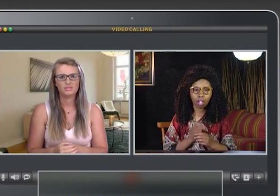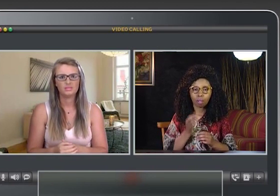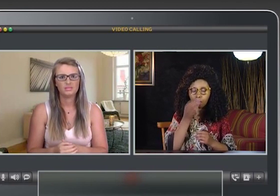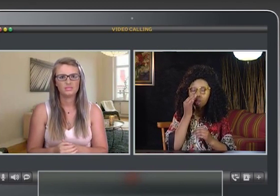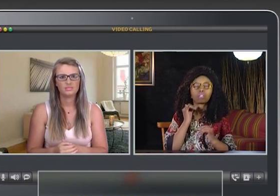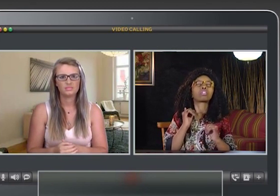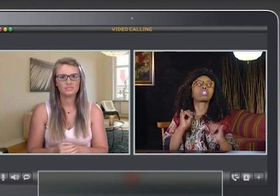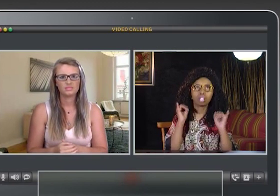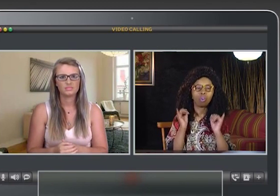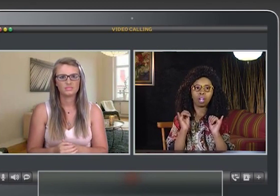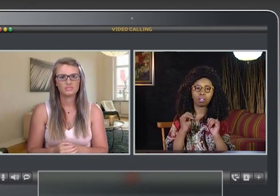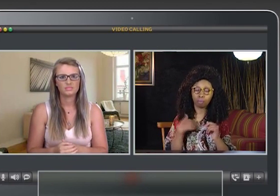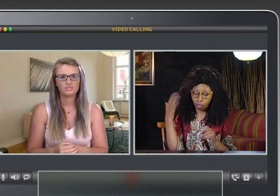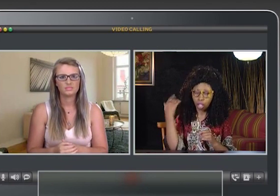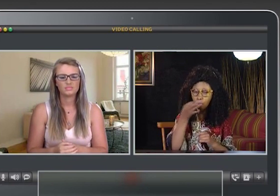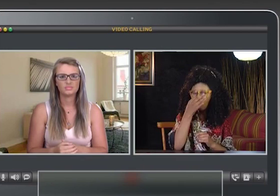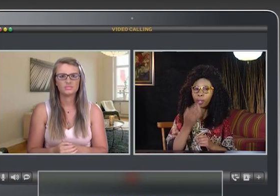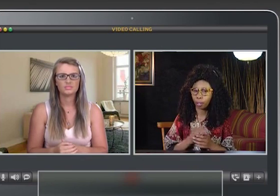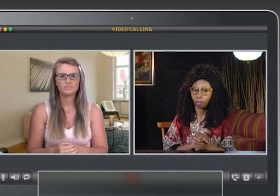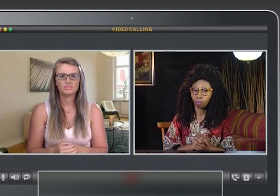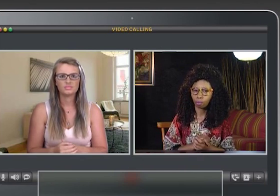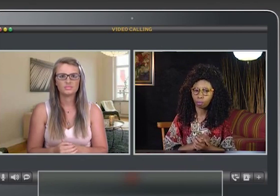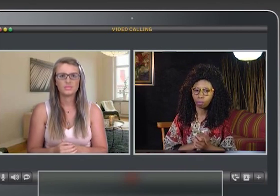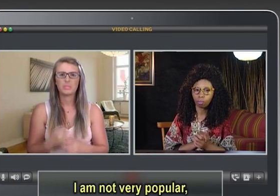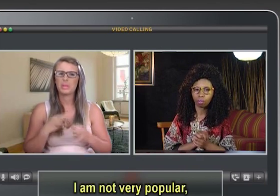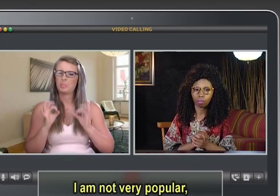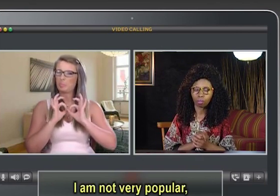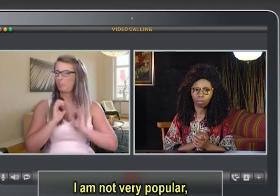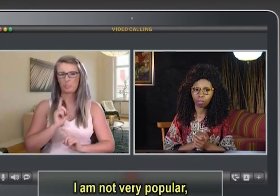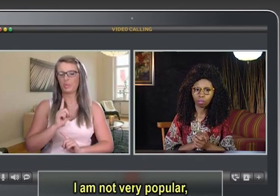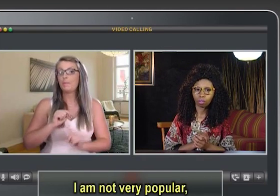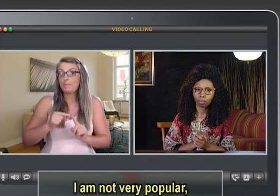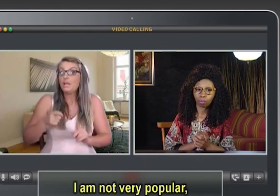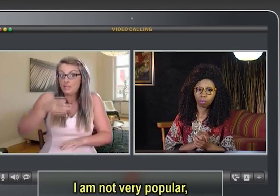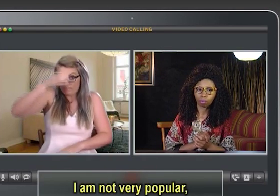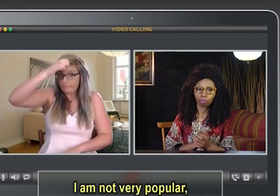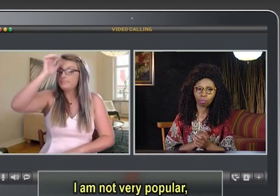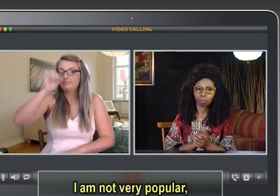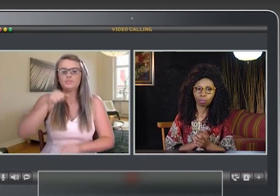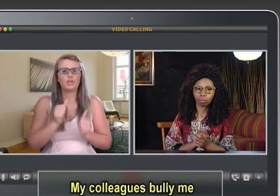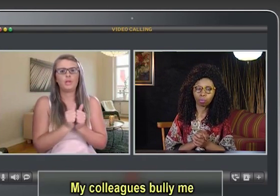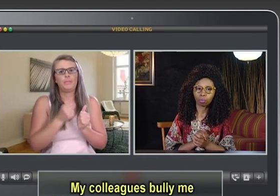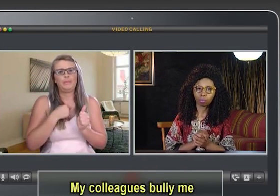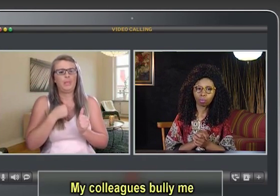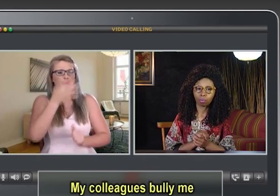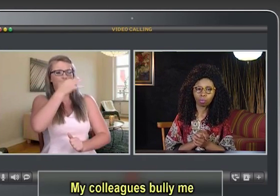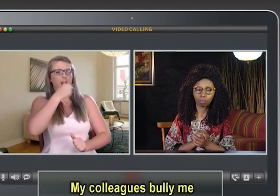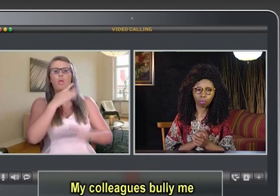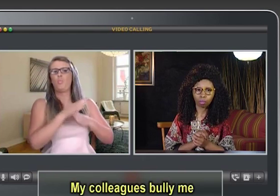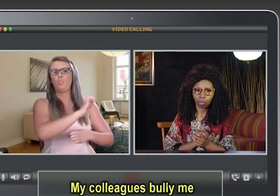Bullying is never good. I was bullied at school. I'm not very popular but I am clever. My colleagues bully me into